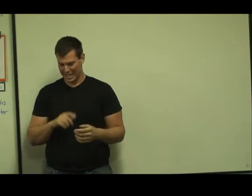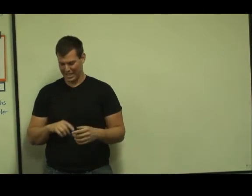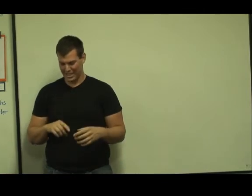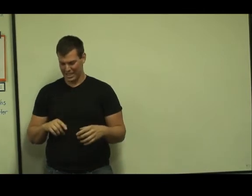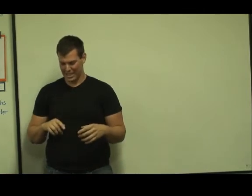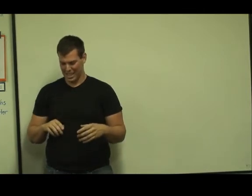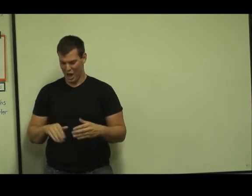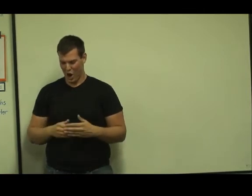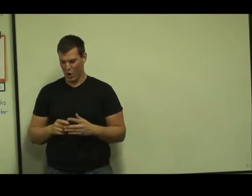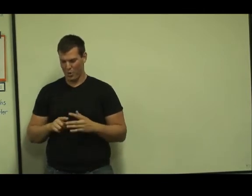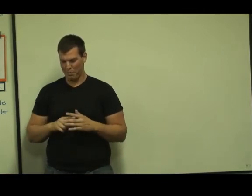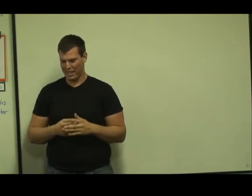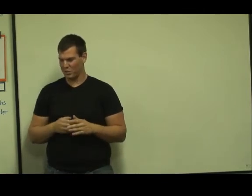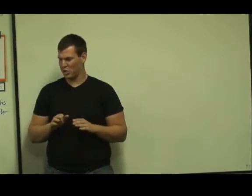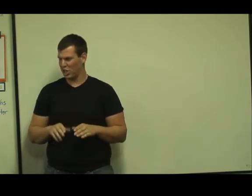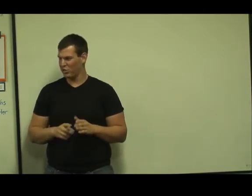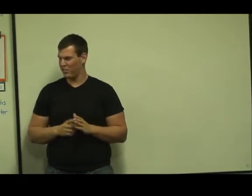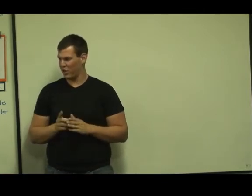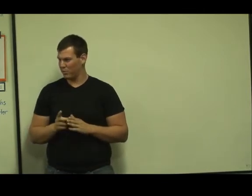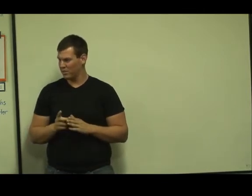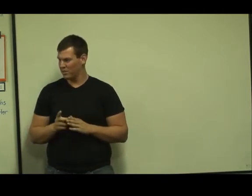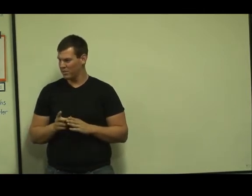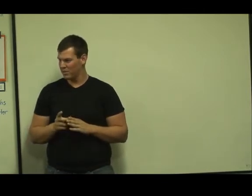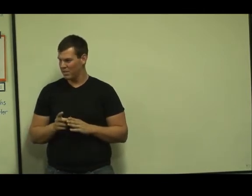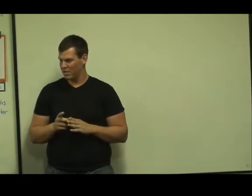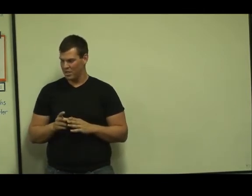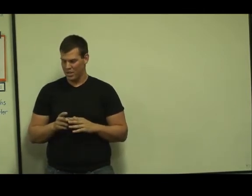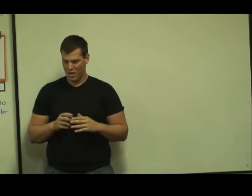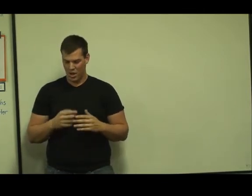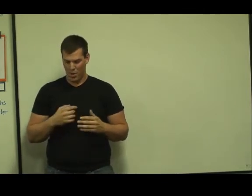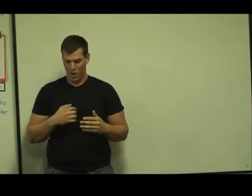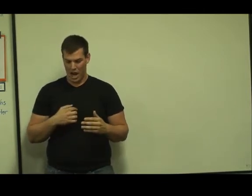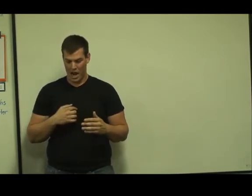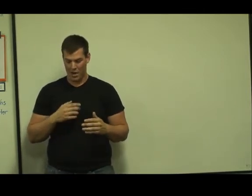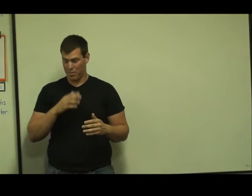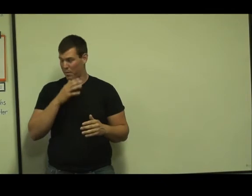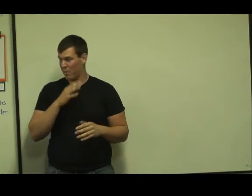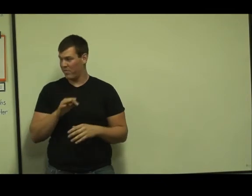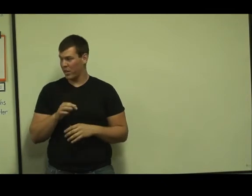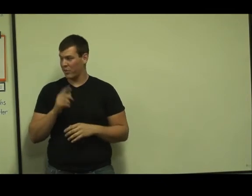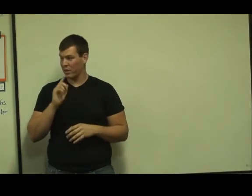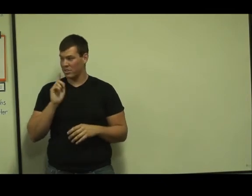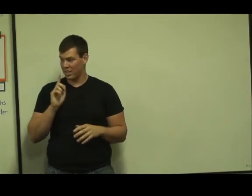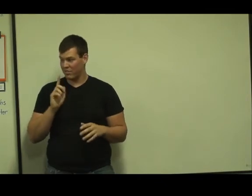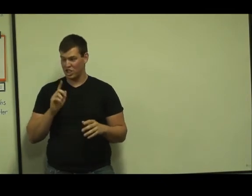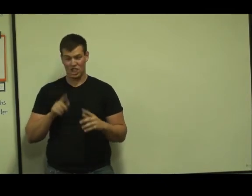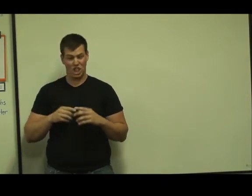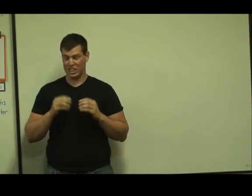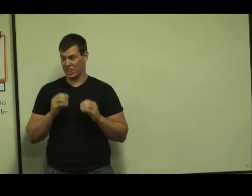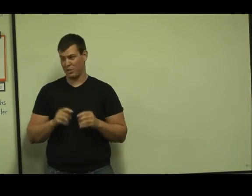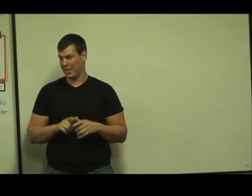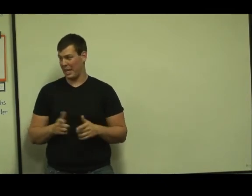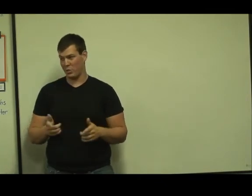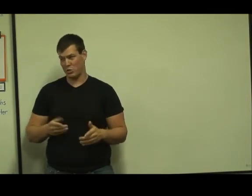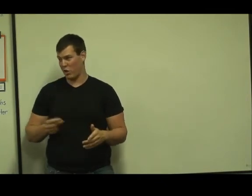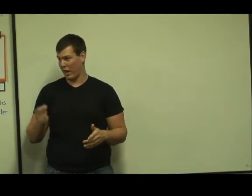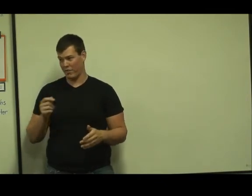We that all because we child development. When my mom part of that with them, she tried teaching me English right off the